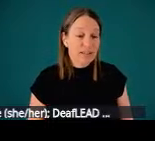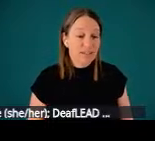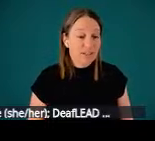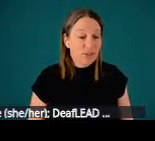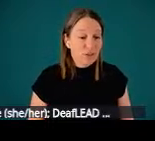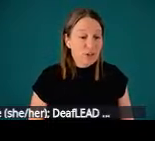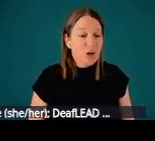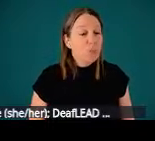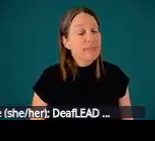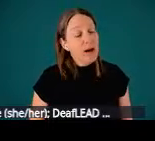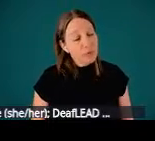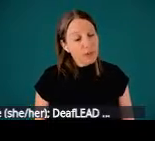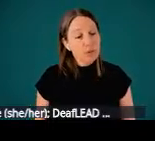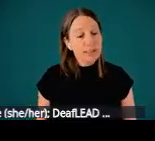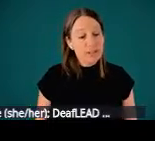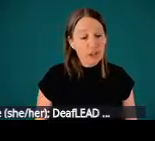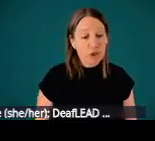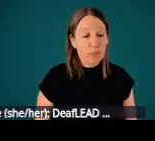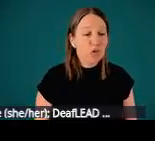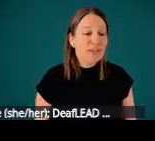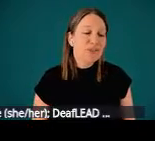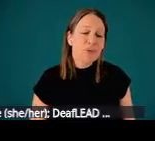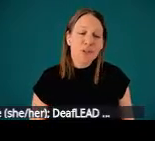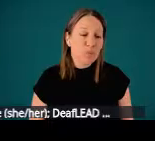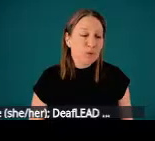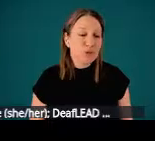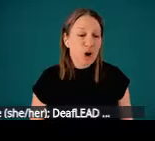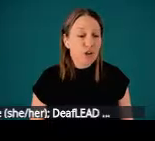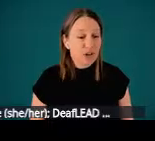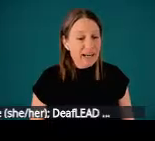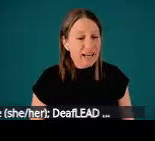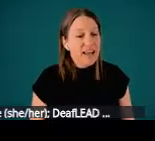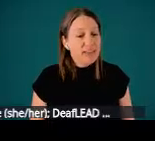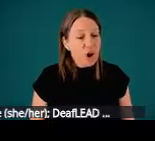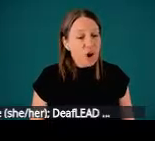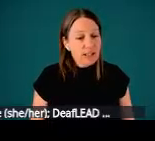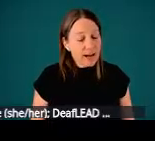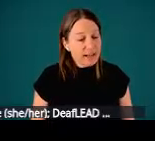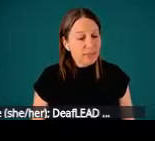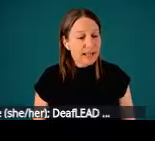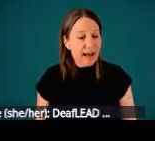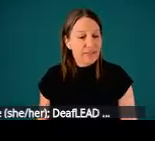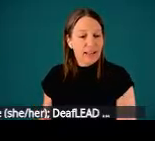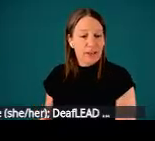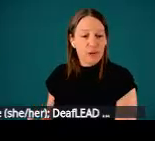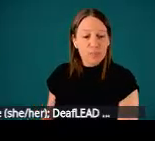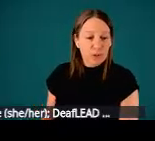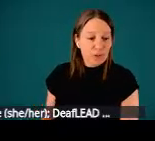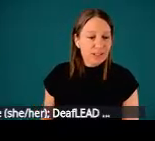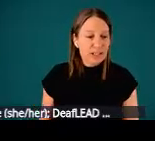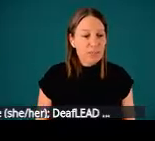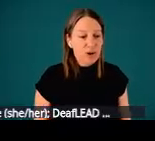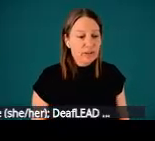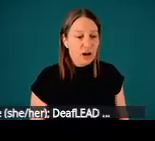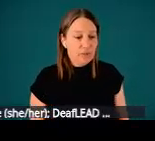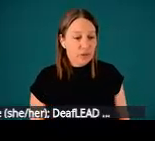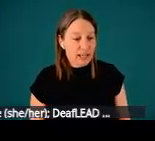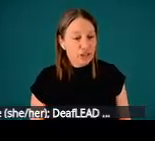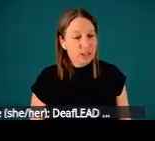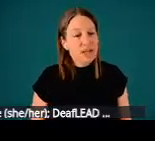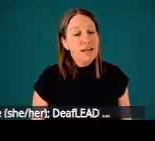counselor and the visitor without the use of an interpreter, even though interpreters are great, there are times that having that third person a